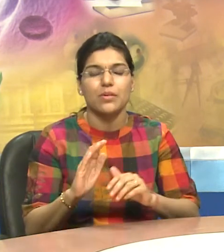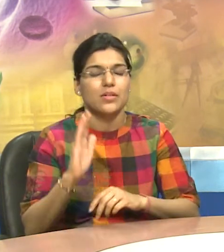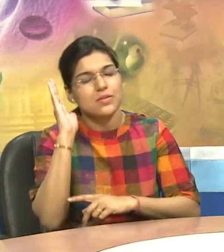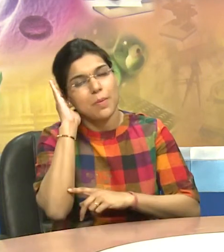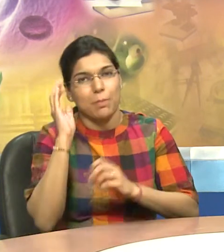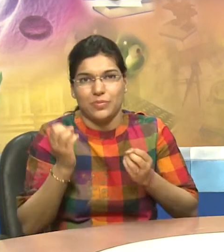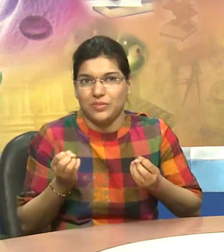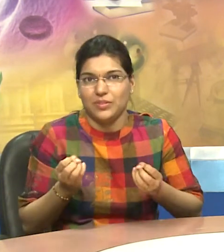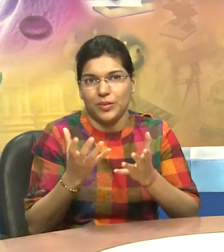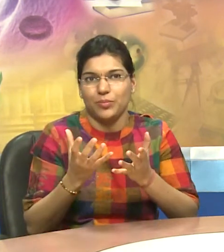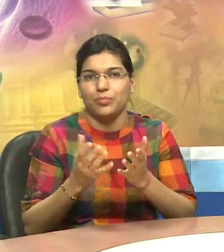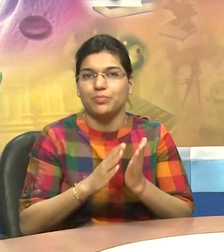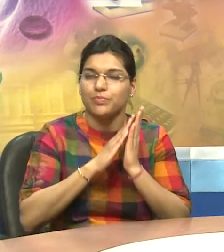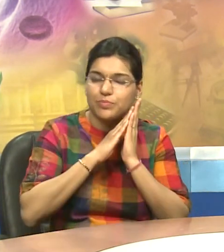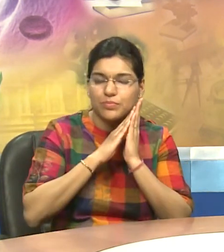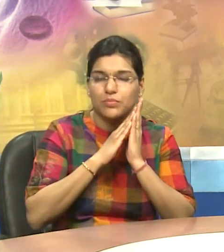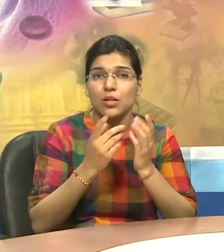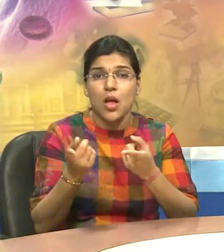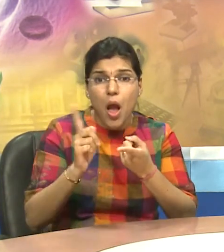As you all know, when we'll sleep,